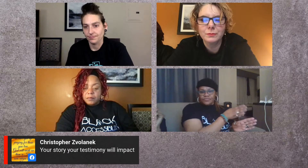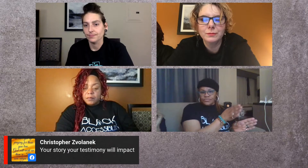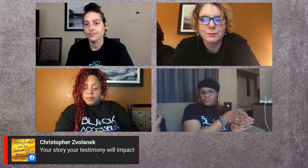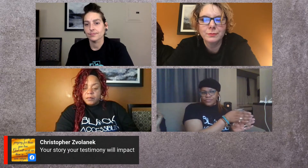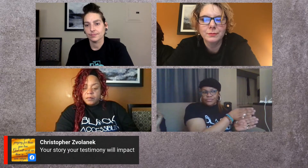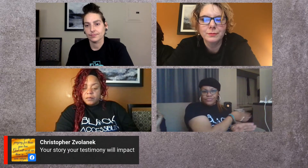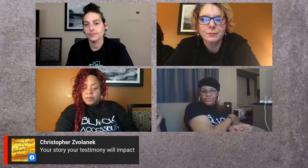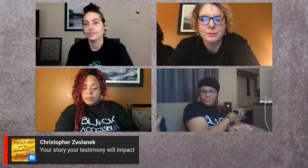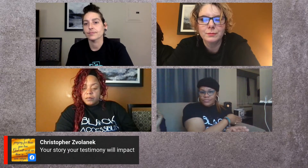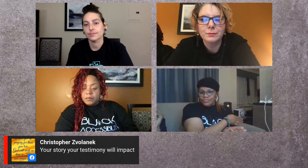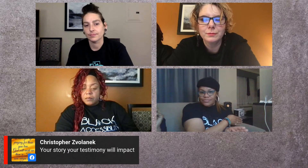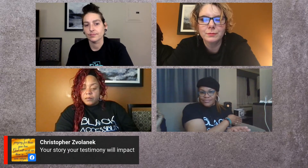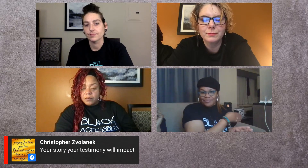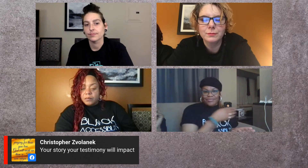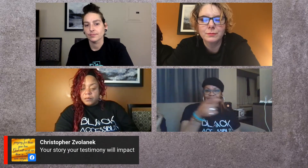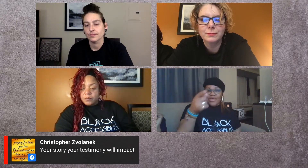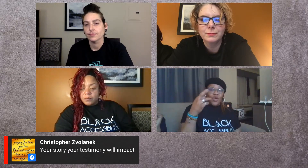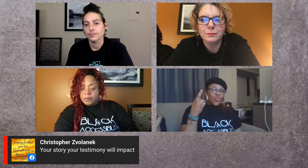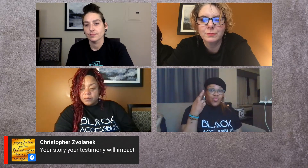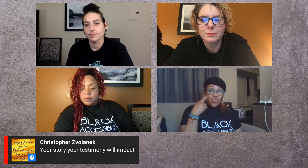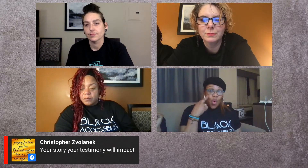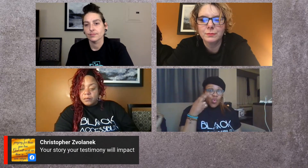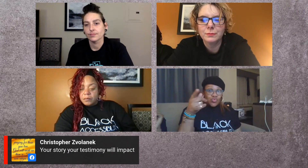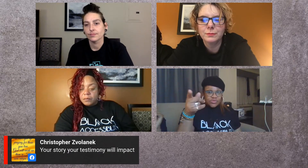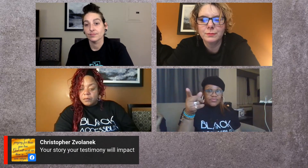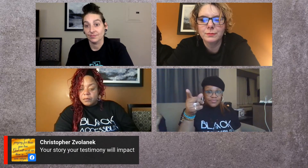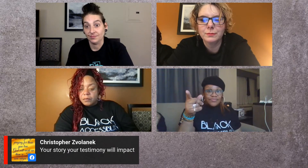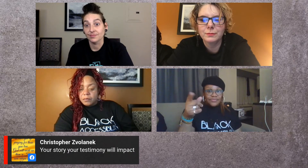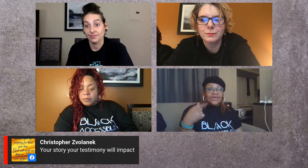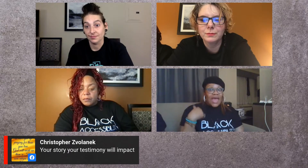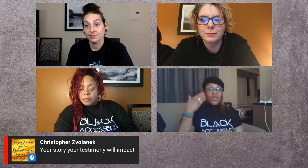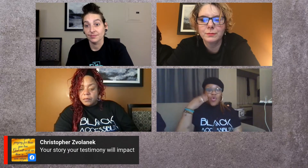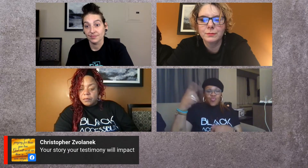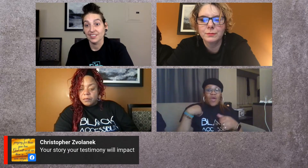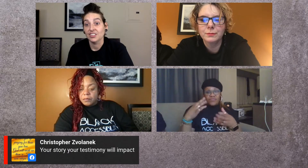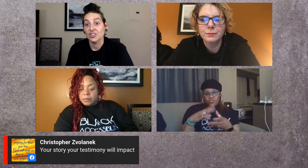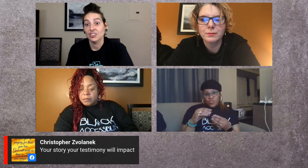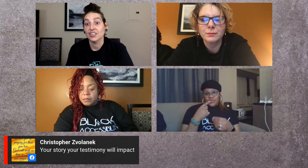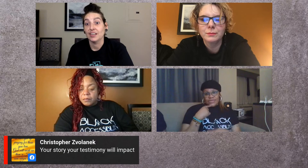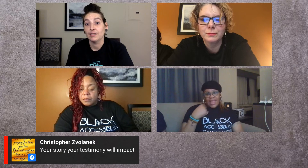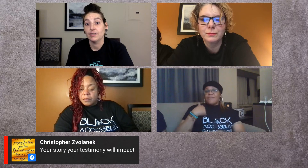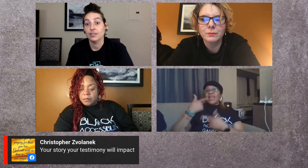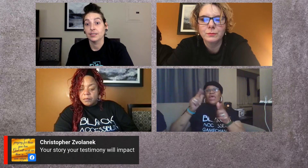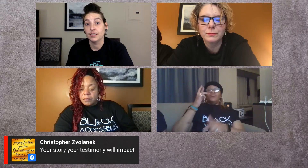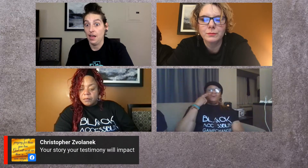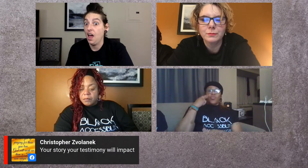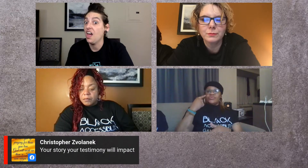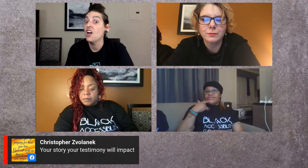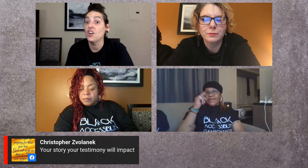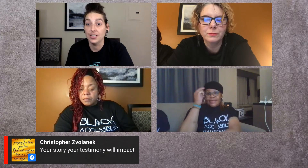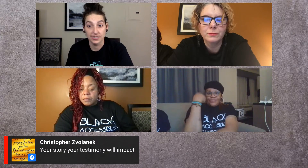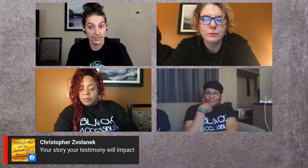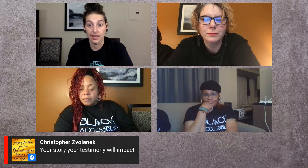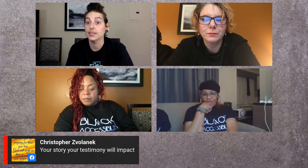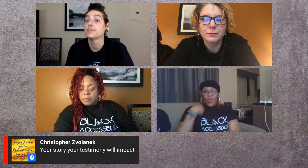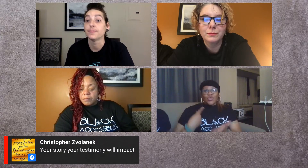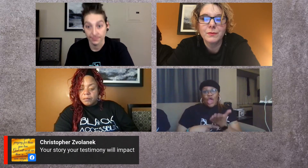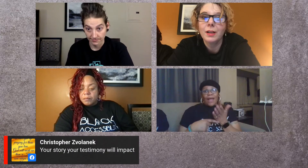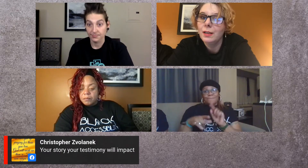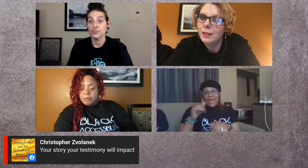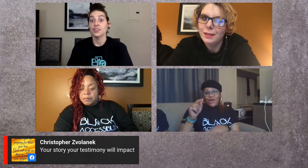they just kind of pushed it under the rug, shoved it behind the rugs. And Rose, I know Rose has a story